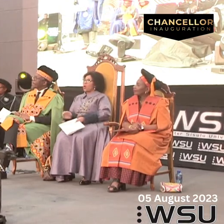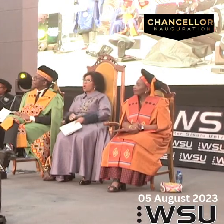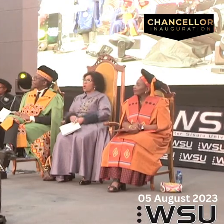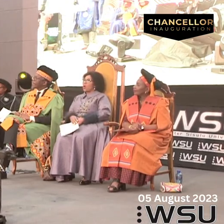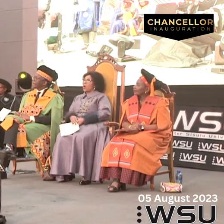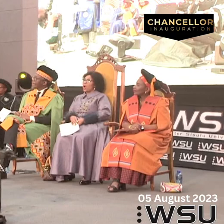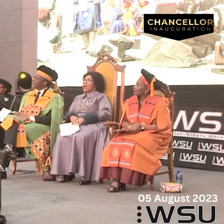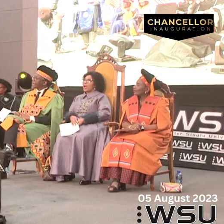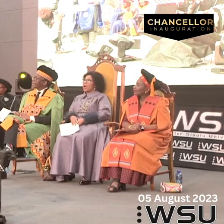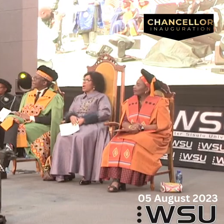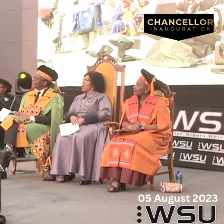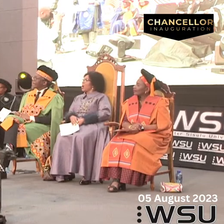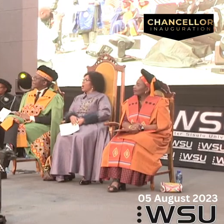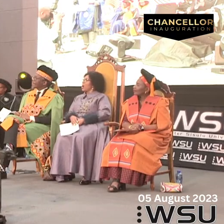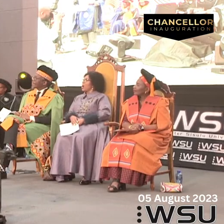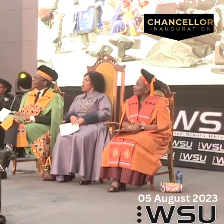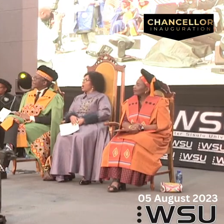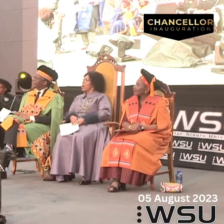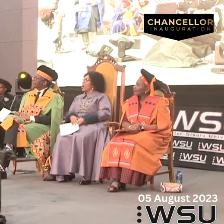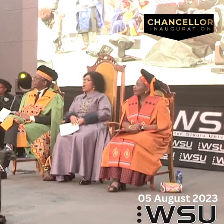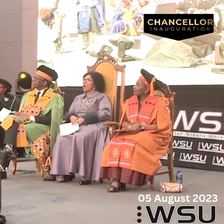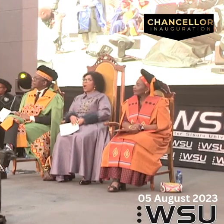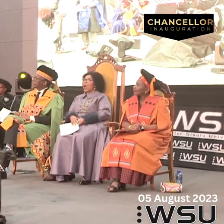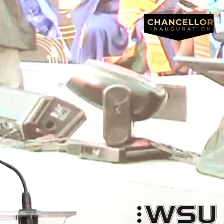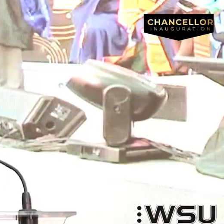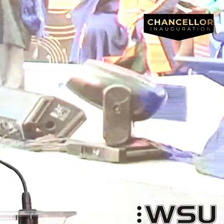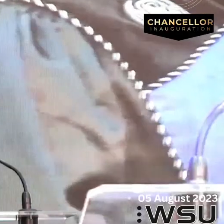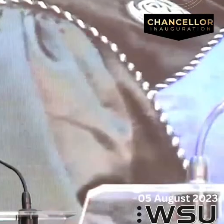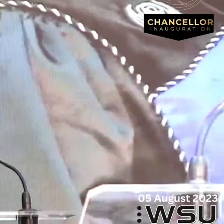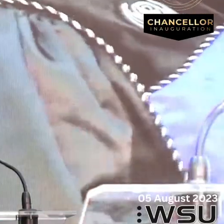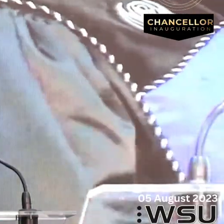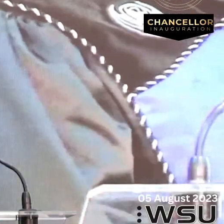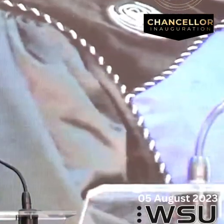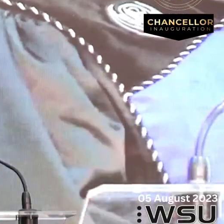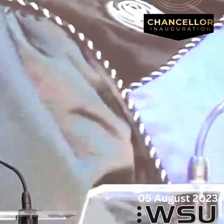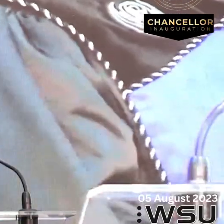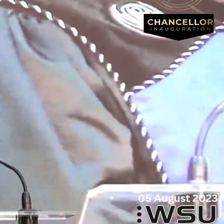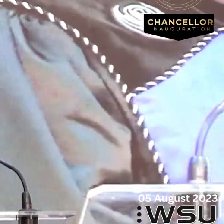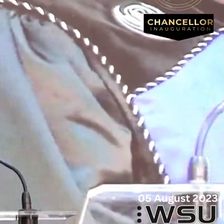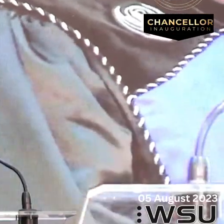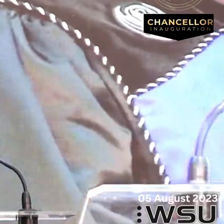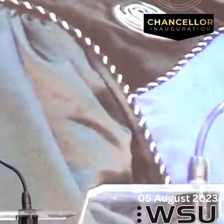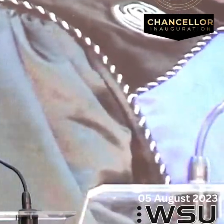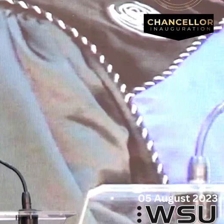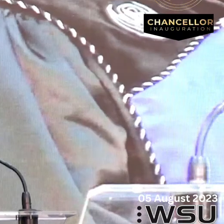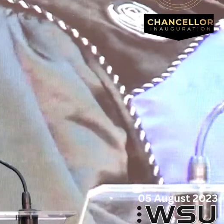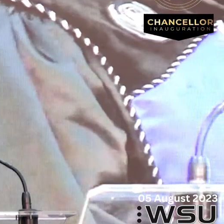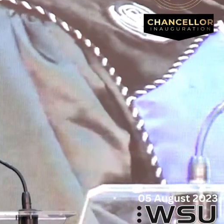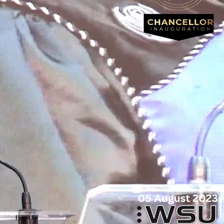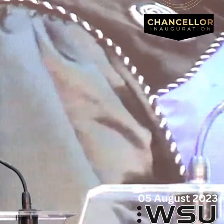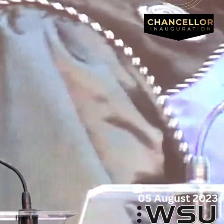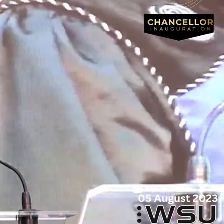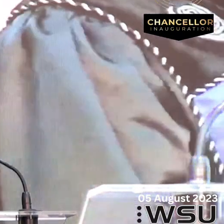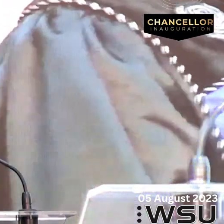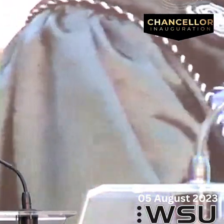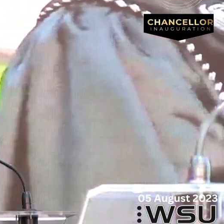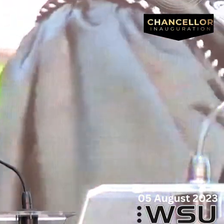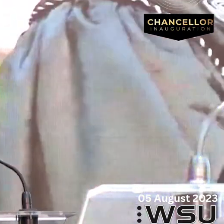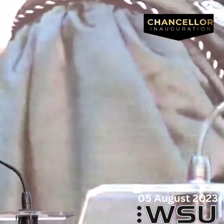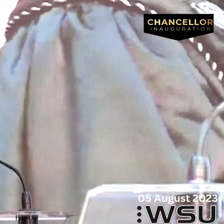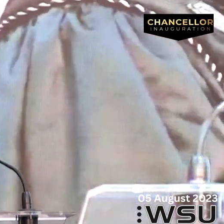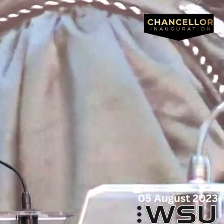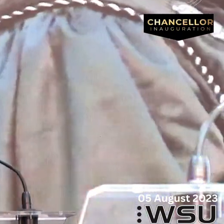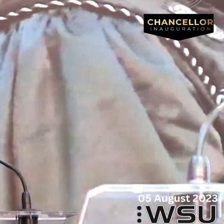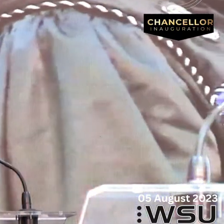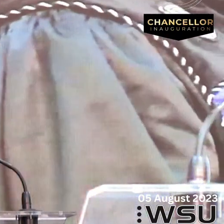for those days. Those were good days. I offer you, Gemtana Sekaya, all what I